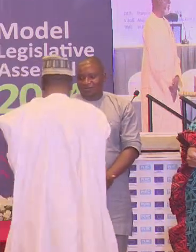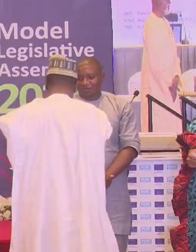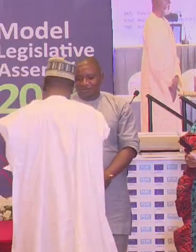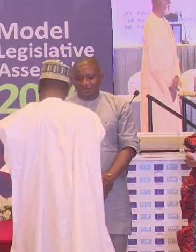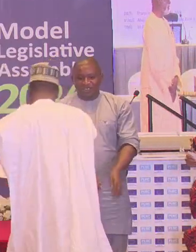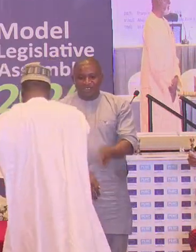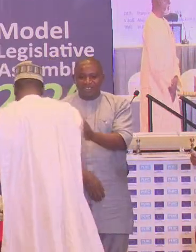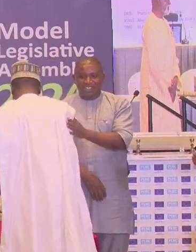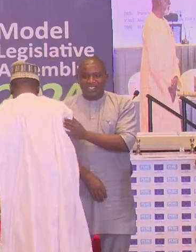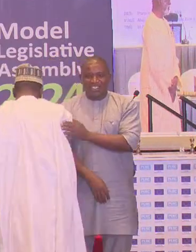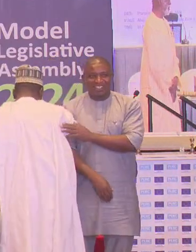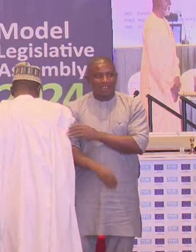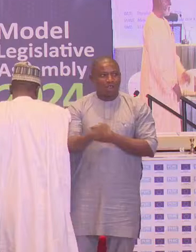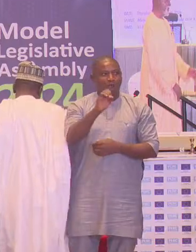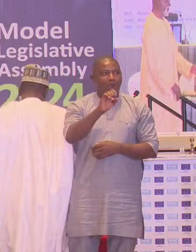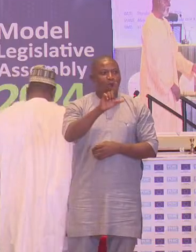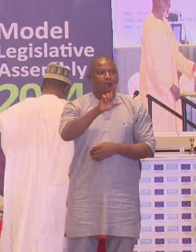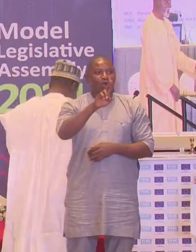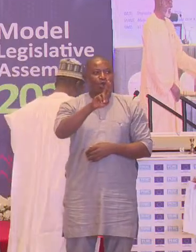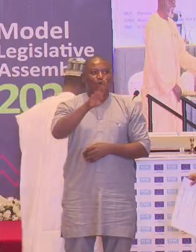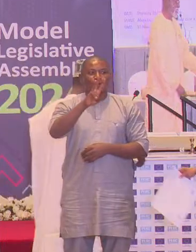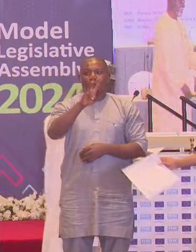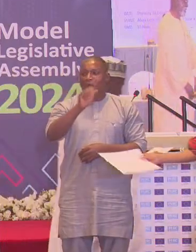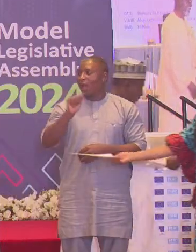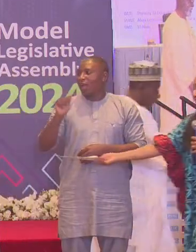Oluwa Esther.